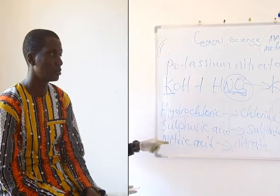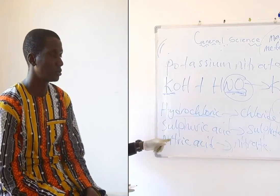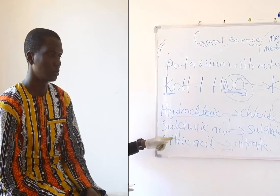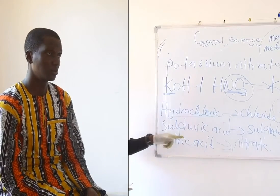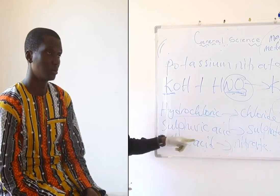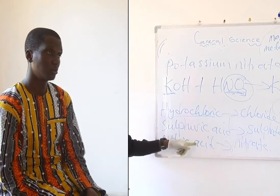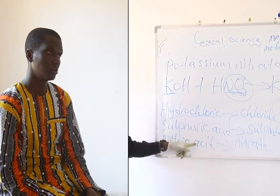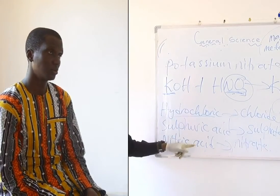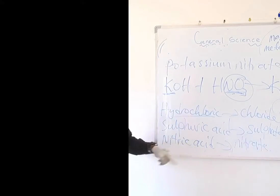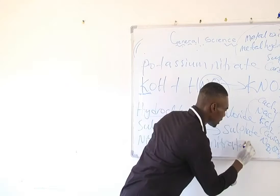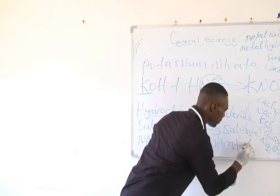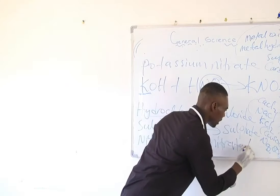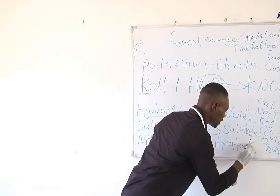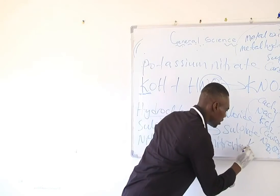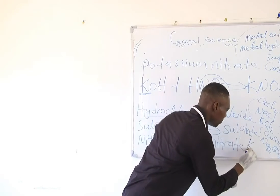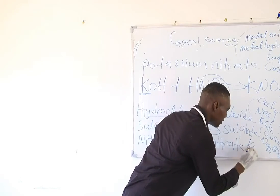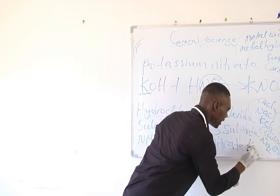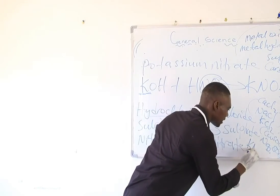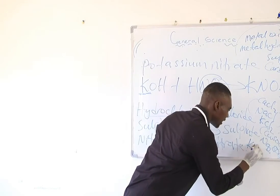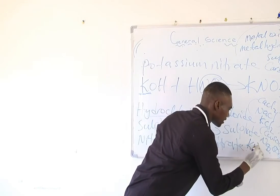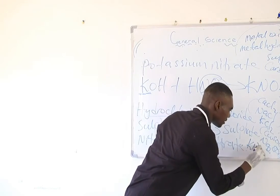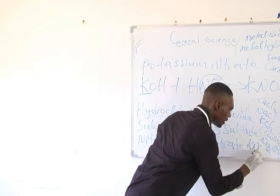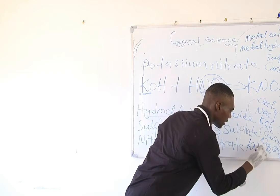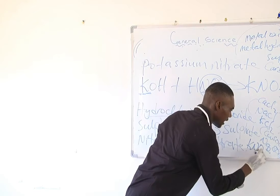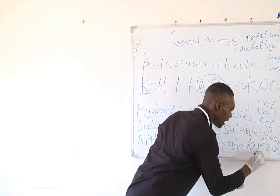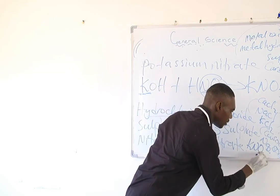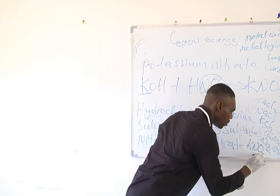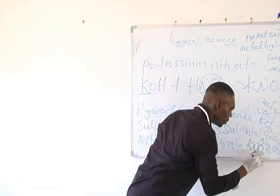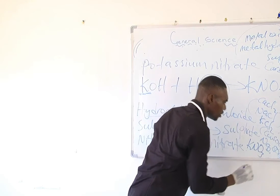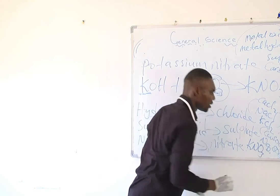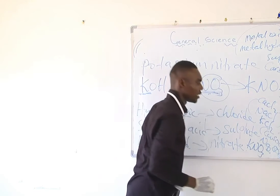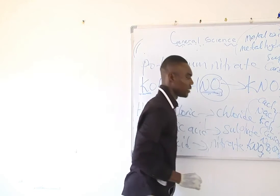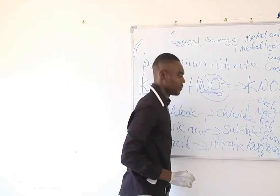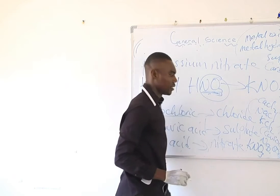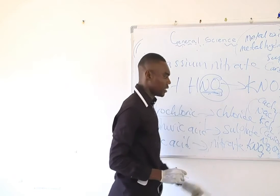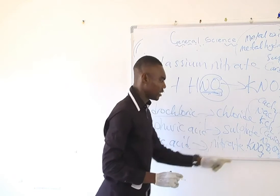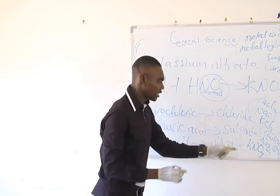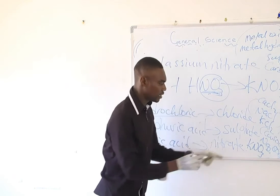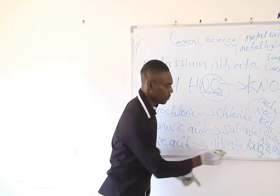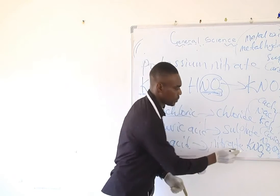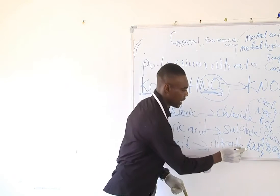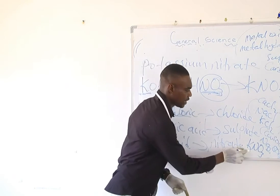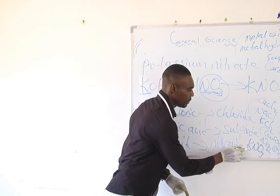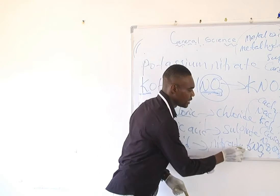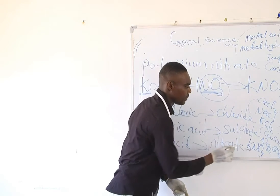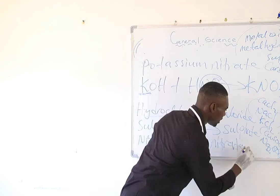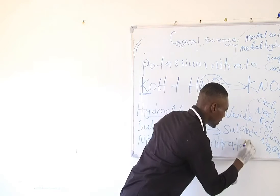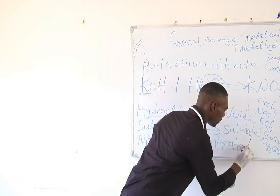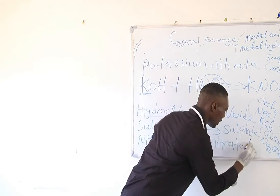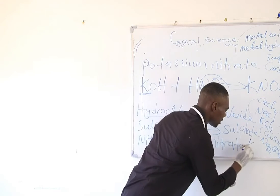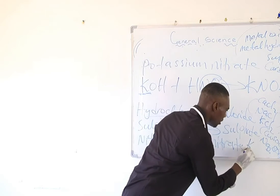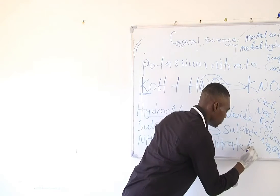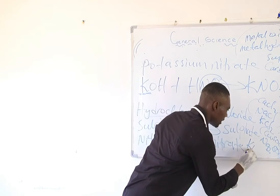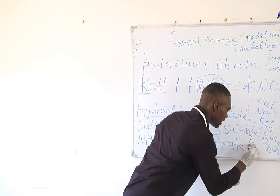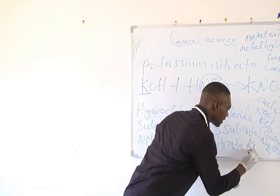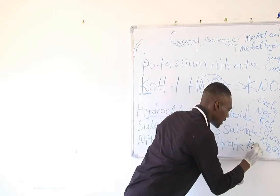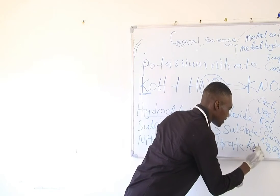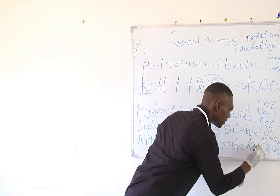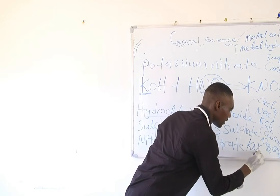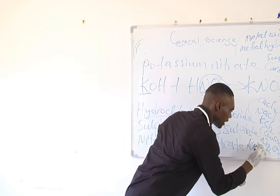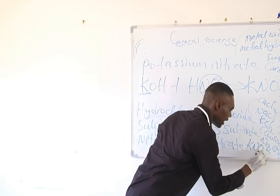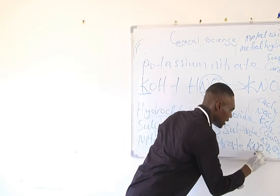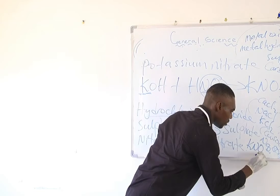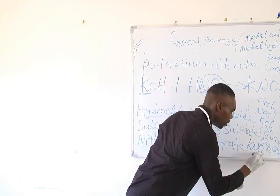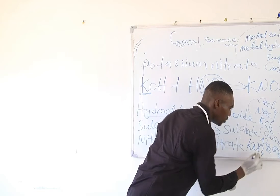Whenever you use nitric acid, the name of the salt should end in nitrate. Example, let's say potassium